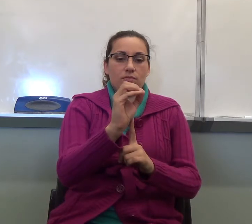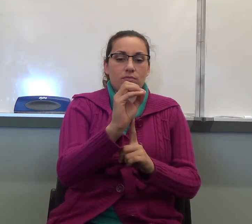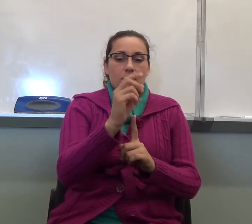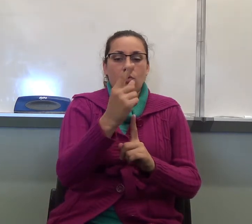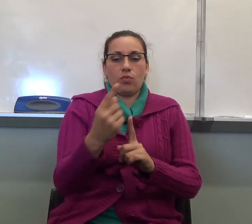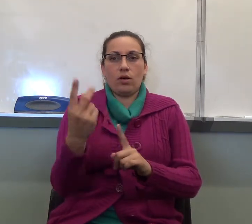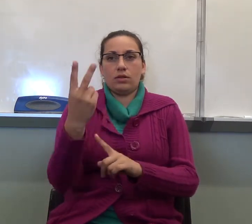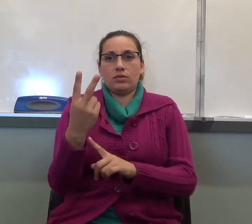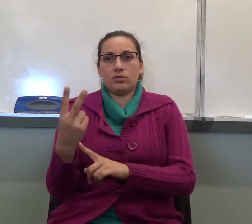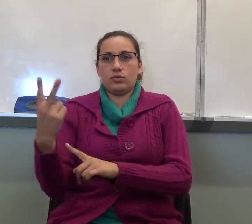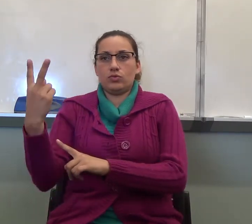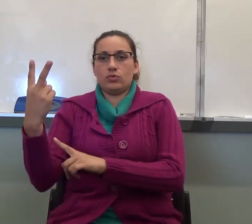forth.